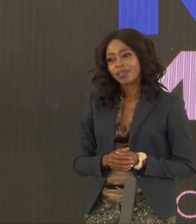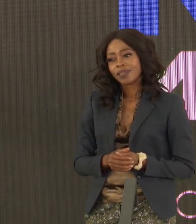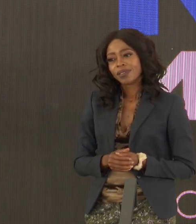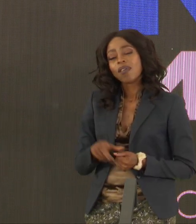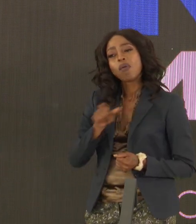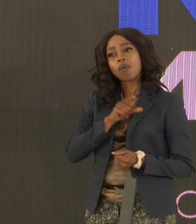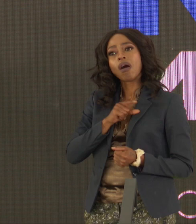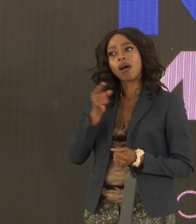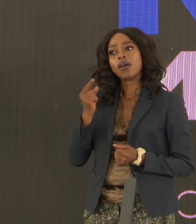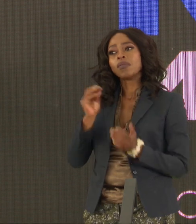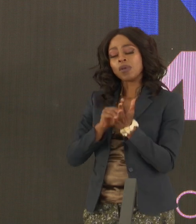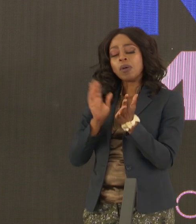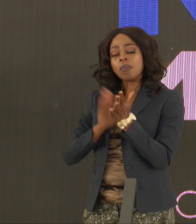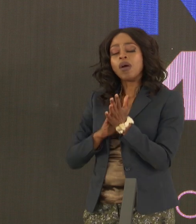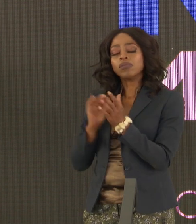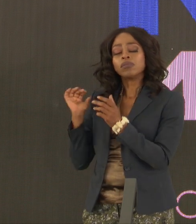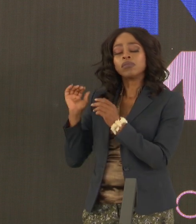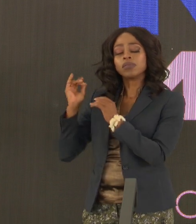because it will be historical.